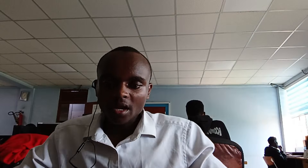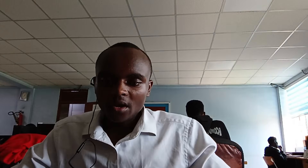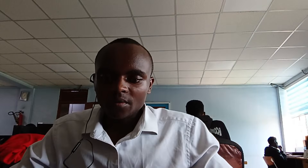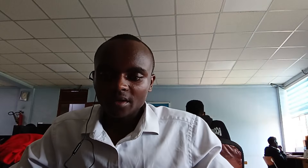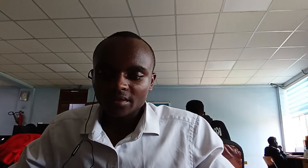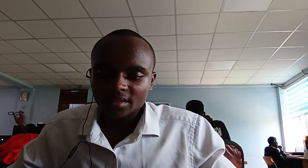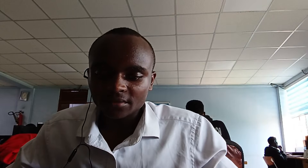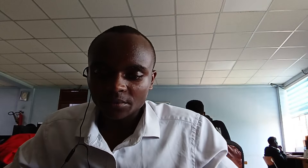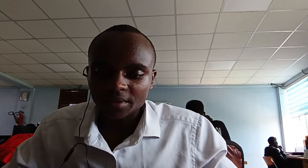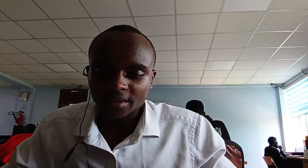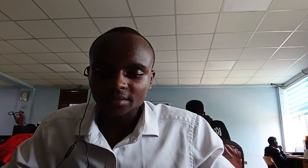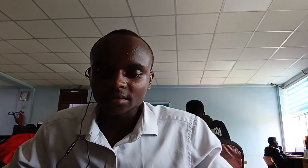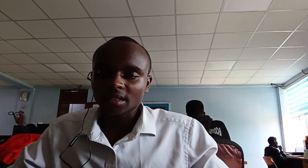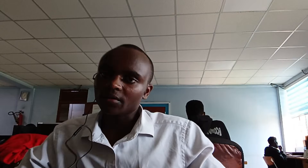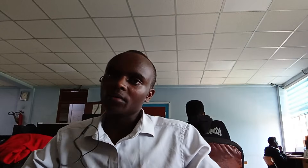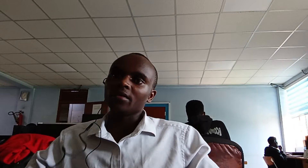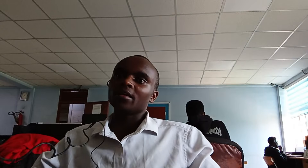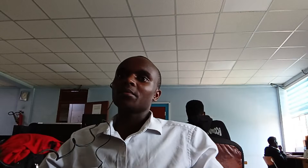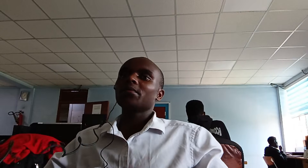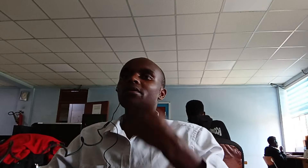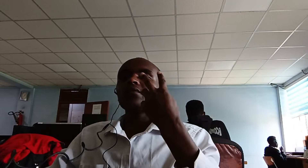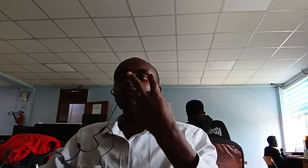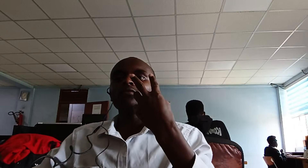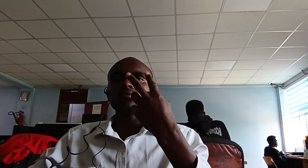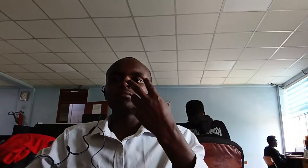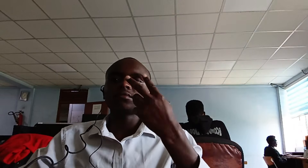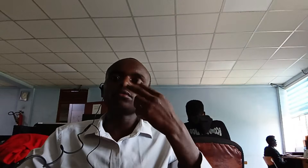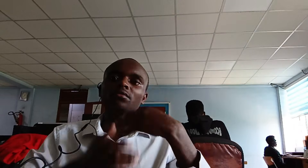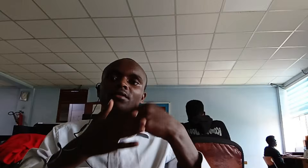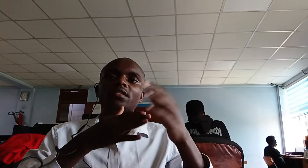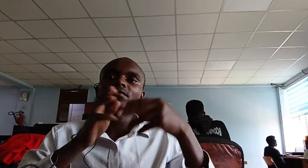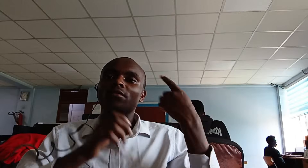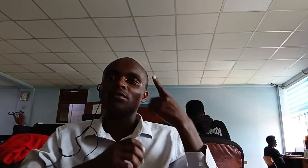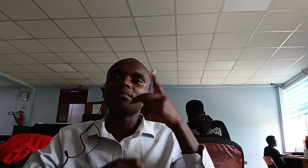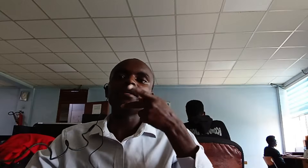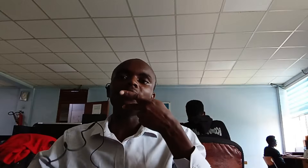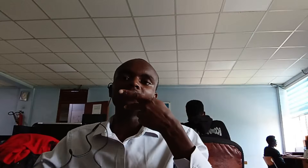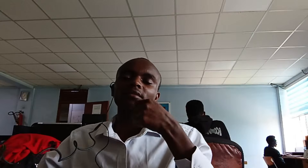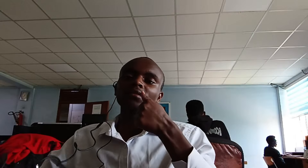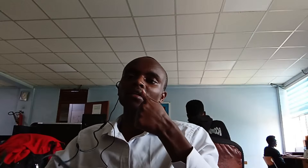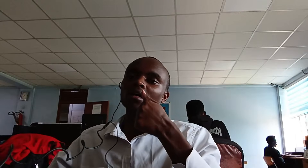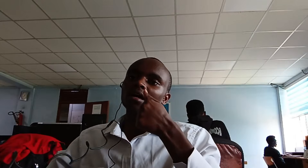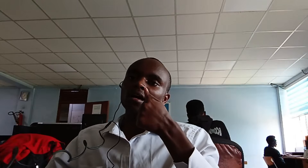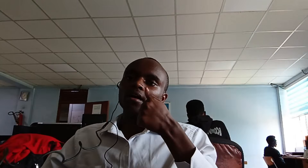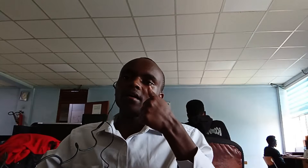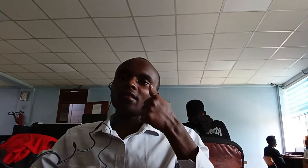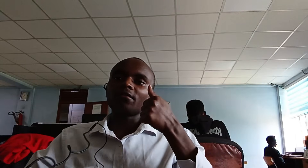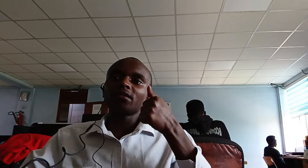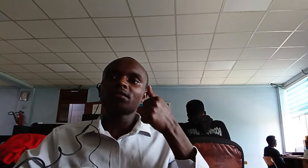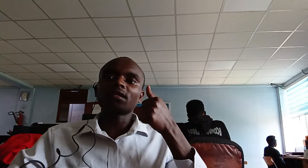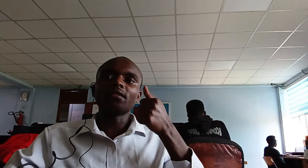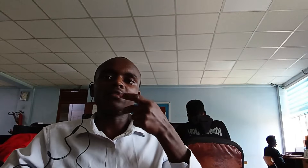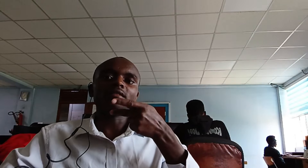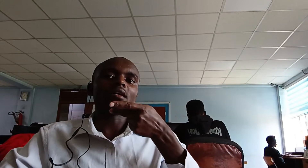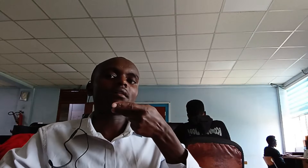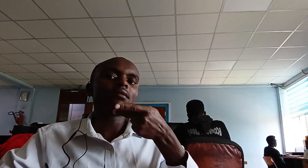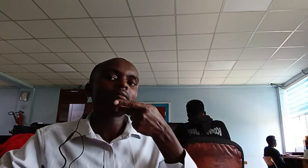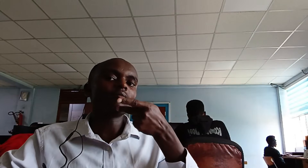You have the sign for parents. Remember you have two signs for parents. And the first sign is